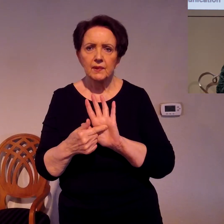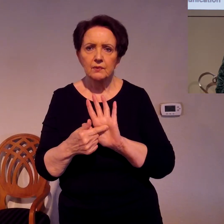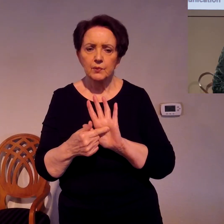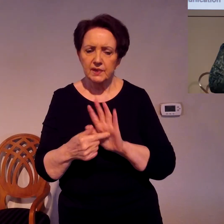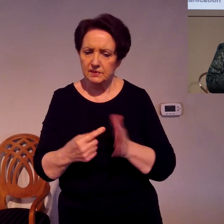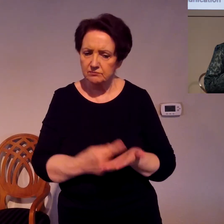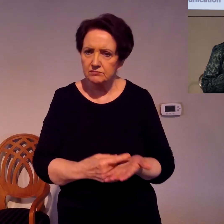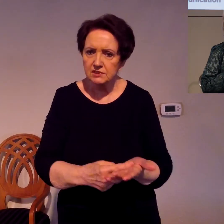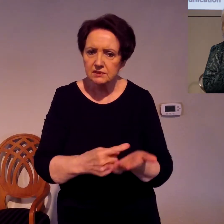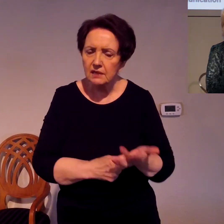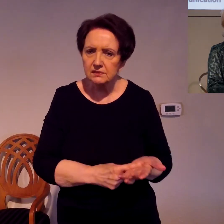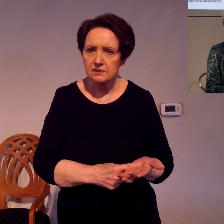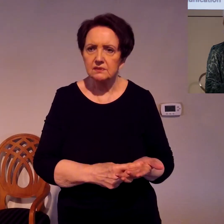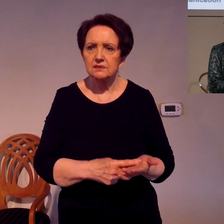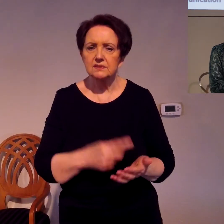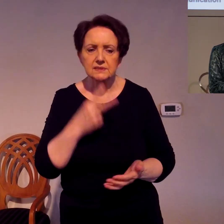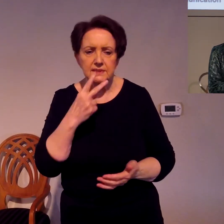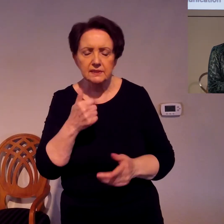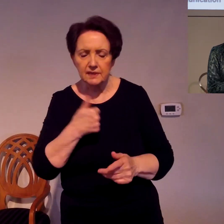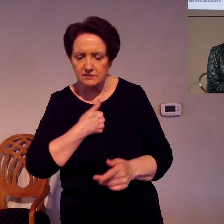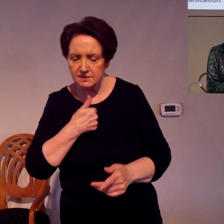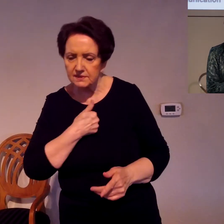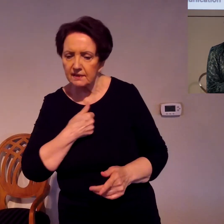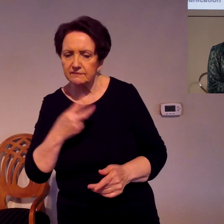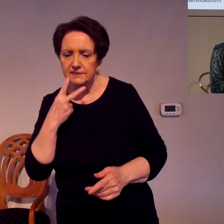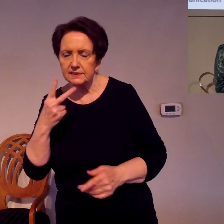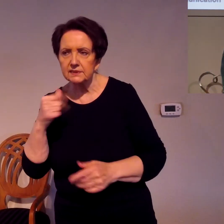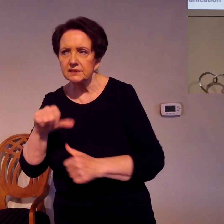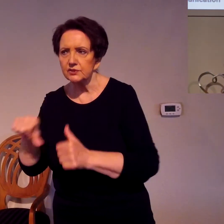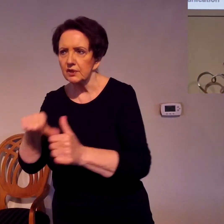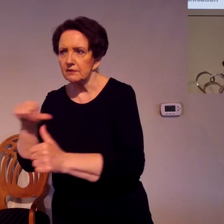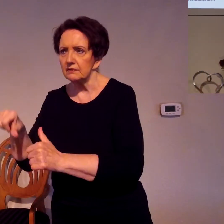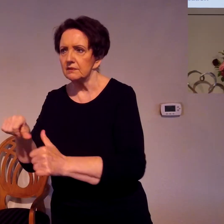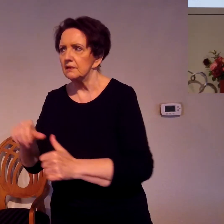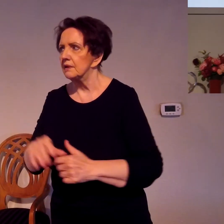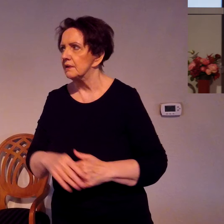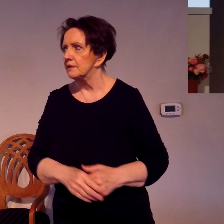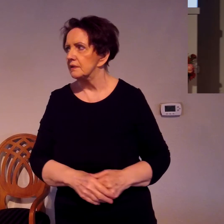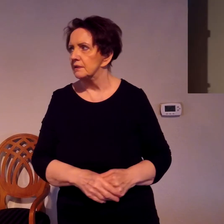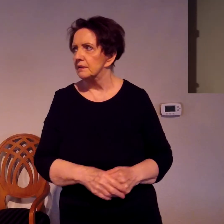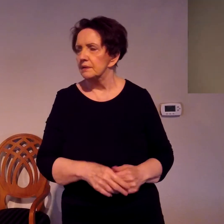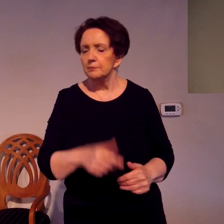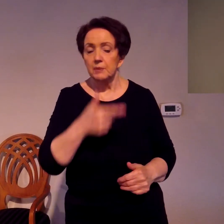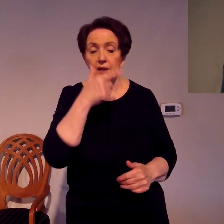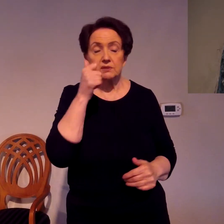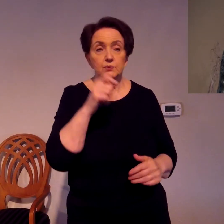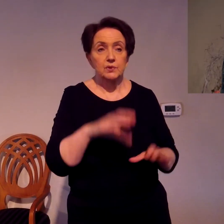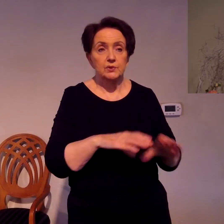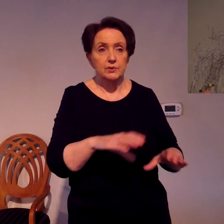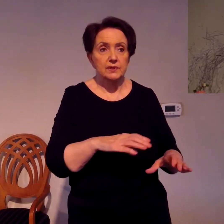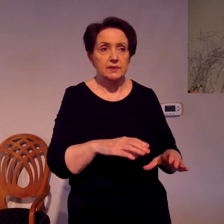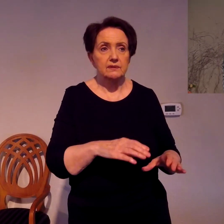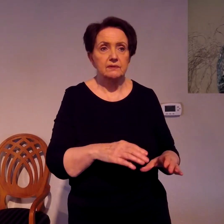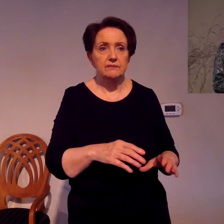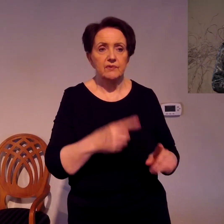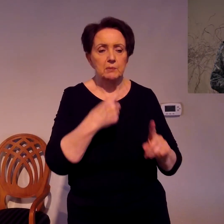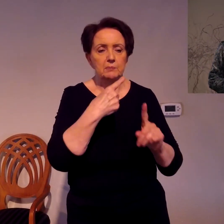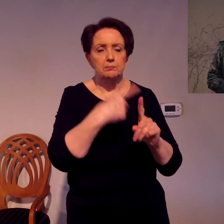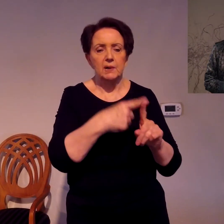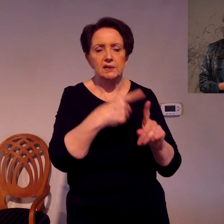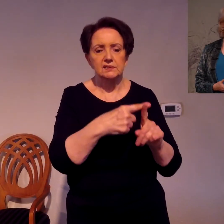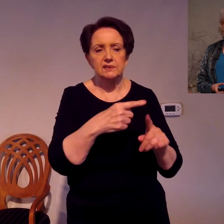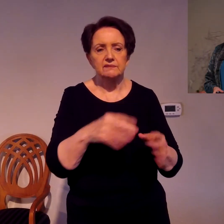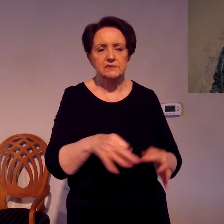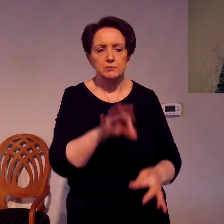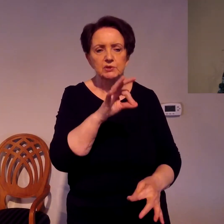forefront. We get to see it in ourselves. We get to see it in each other. And because we're doing this in the context of a positive, spiritual,